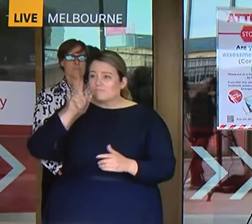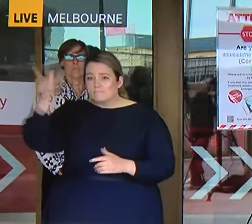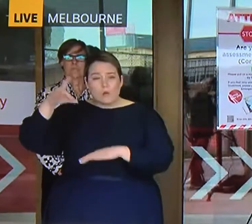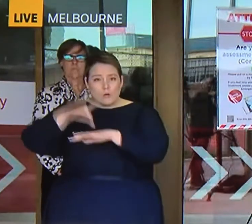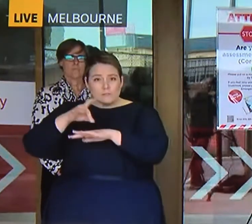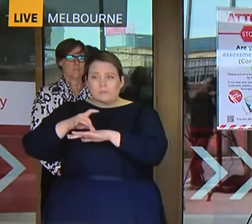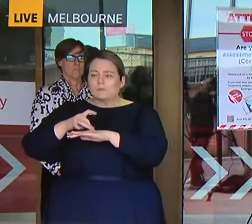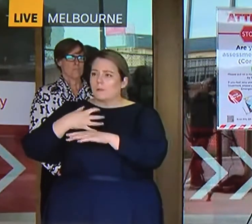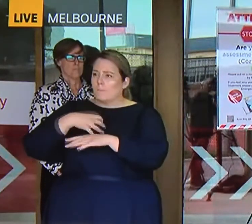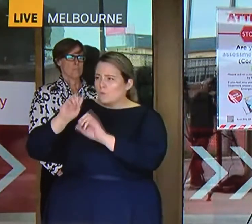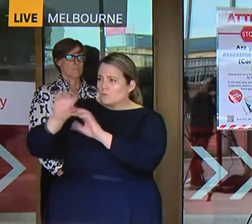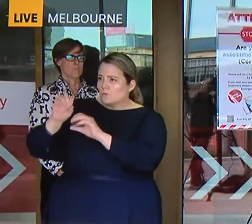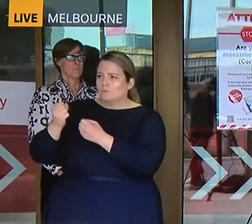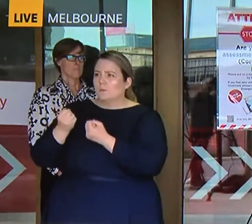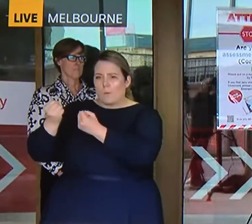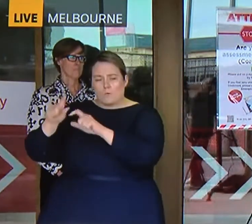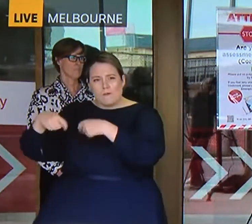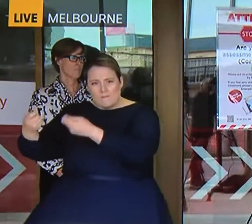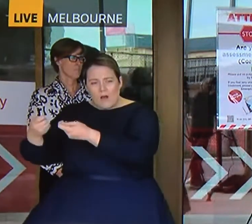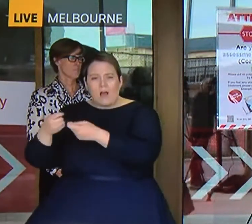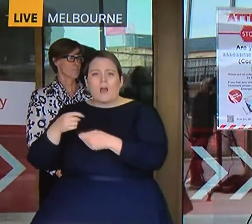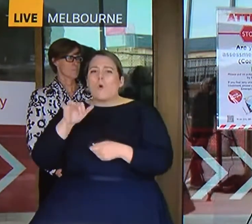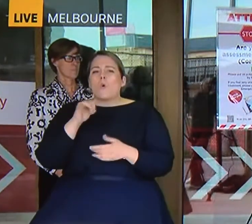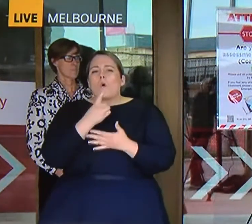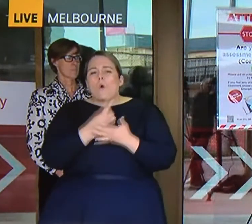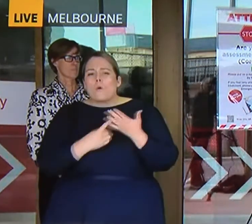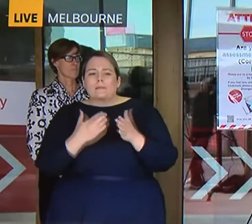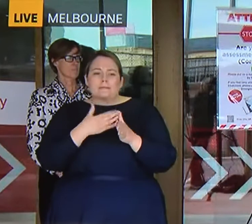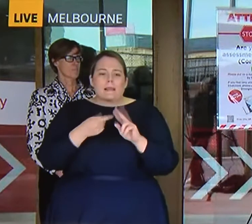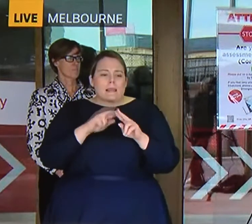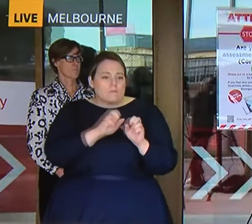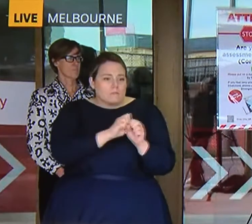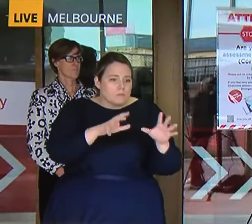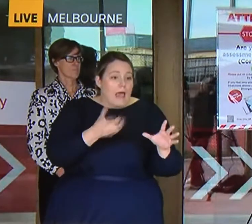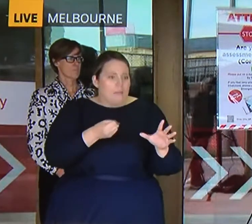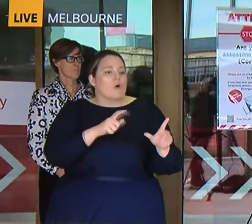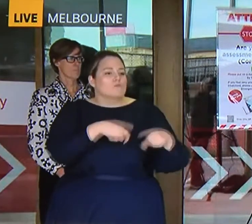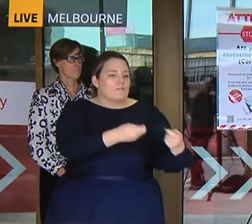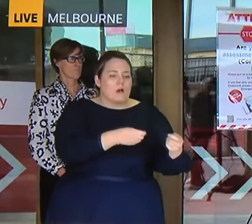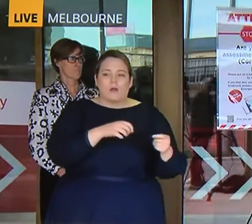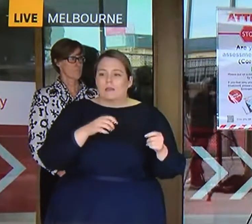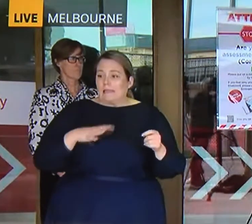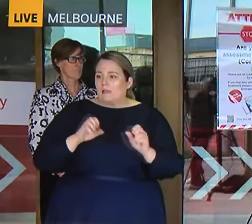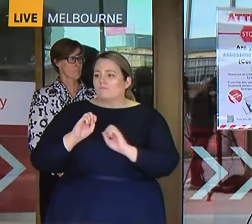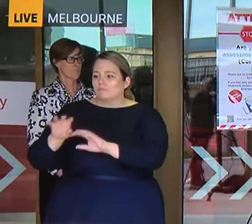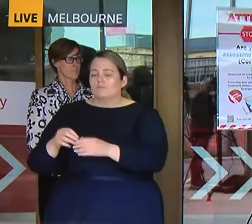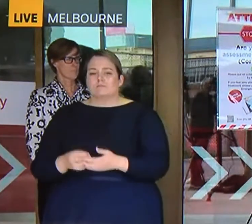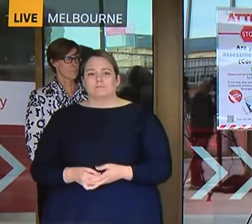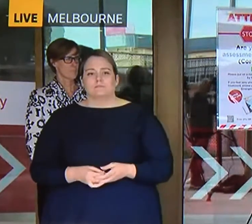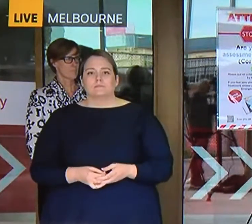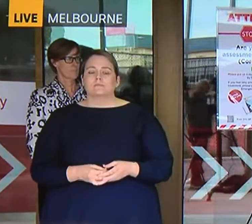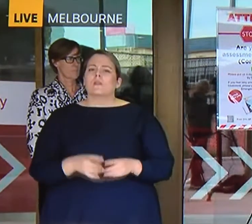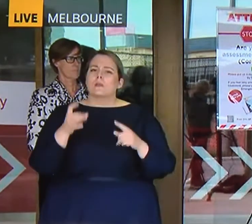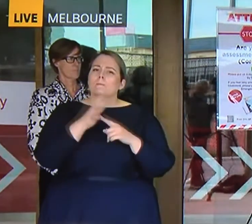or will it just be targeted if there is a specific outbreak in a certain area? A very important question about regional